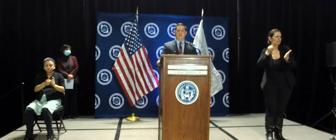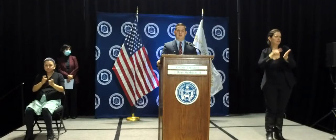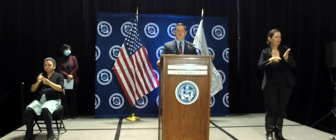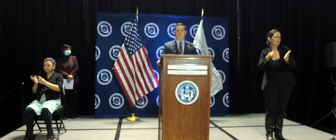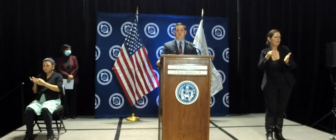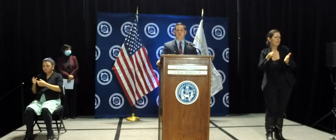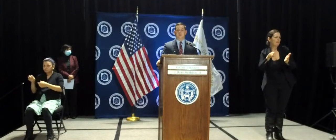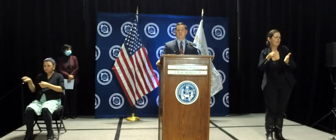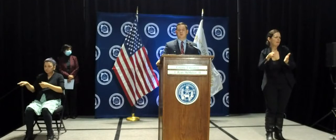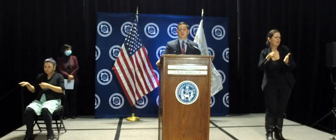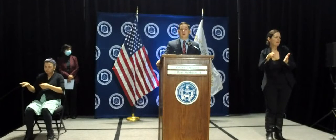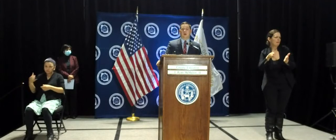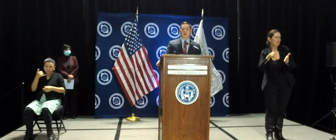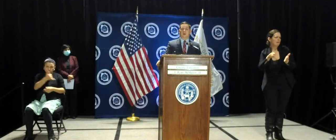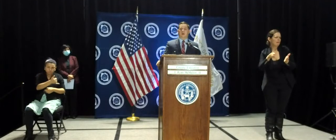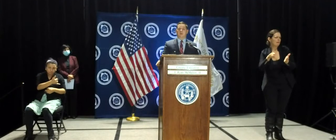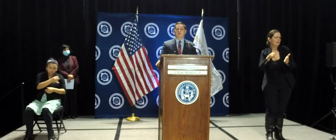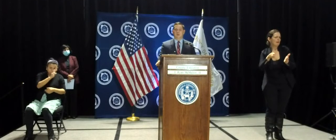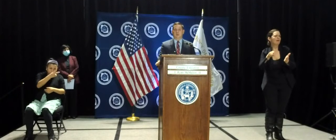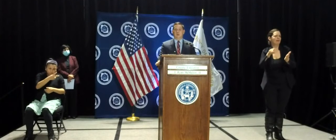the vaccination piece of this.